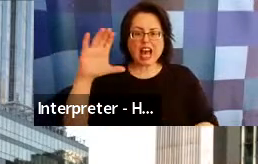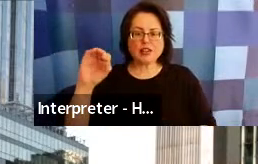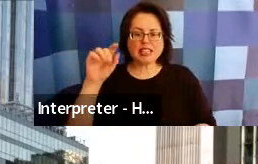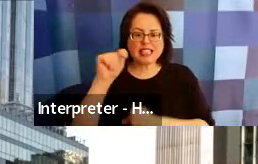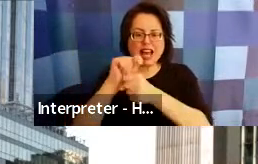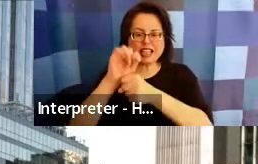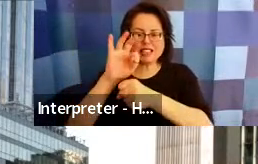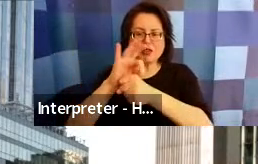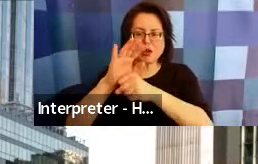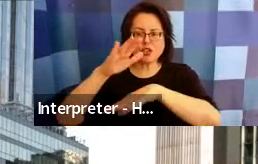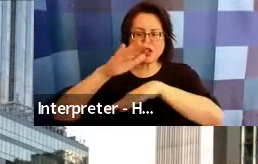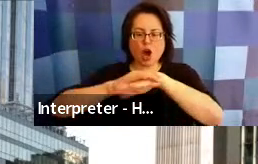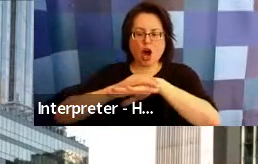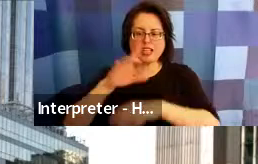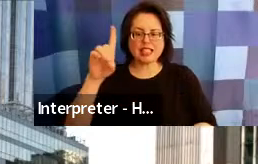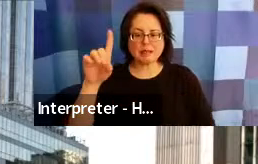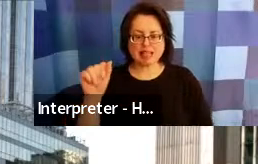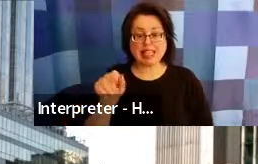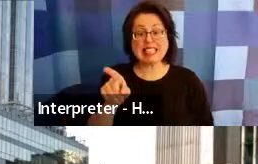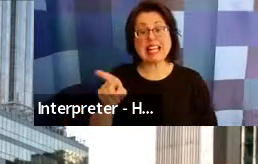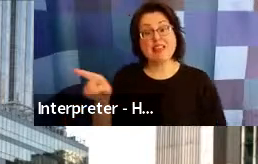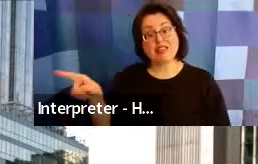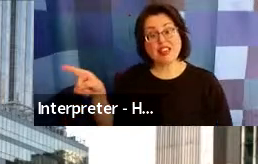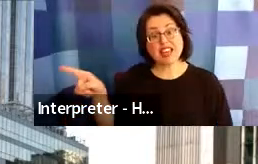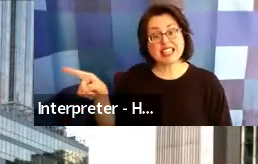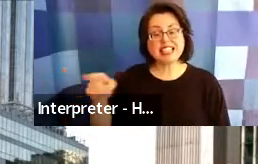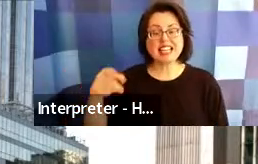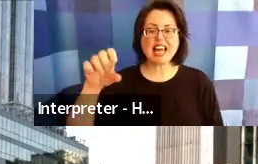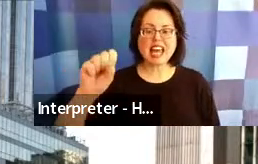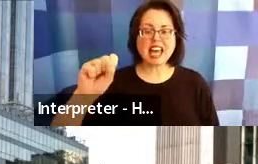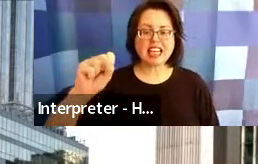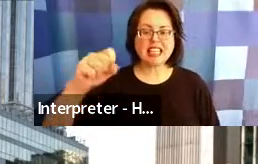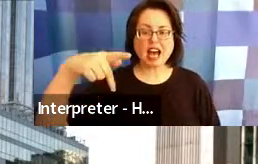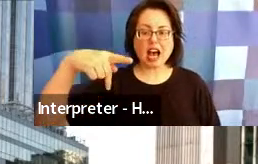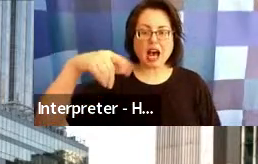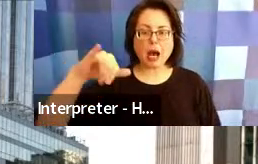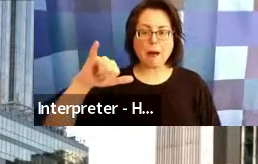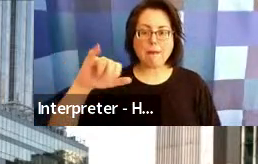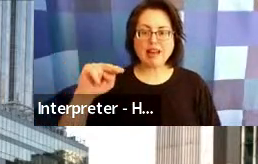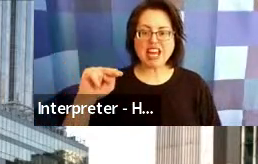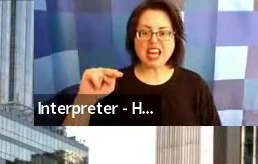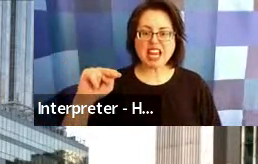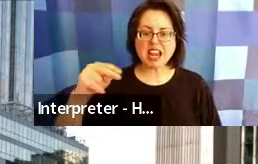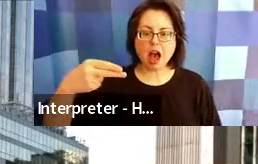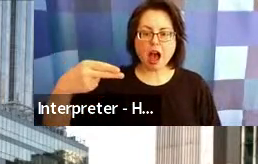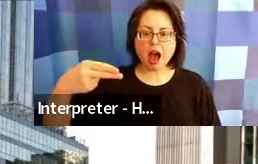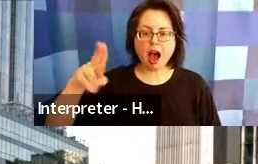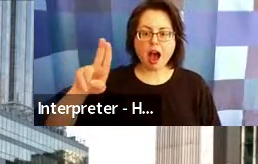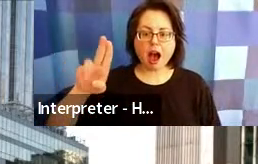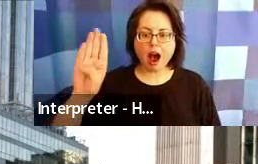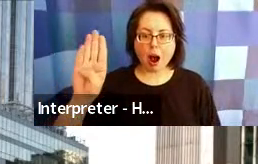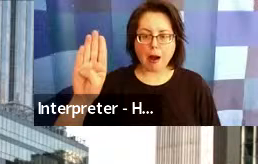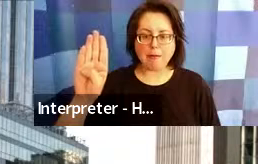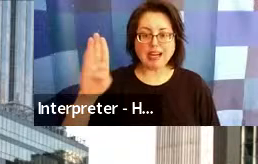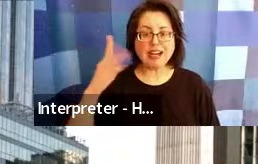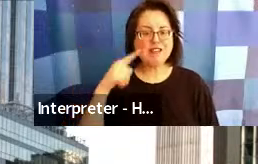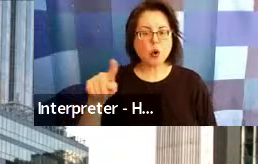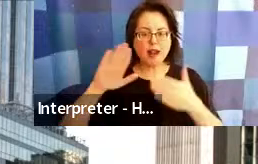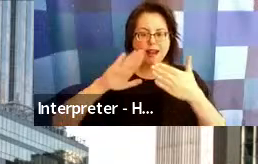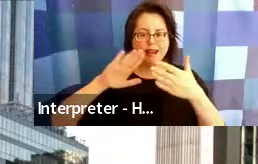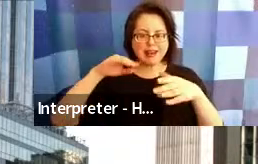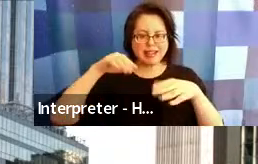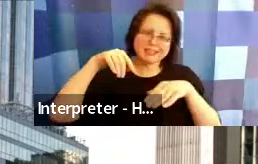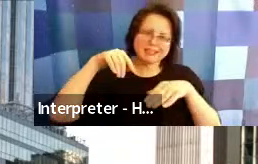is of a spin hub, of a mobility hub. in downtown Pittsburgh, and it